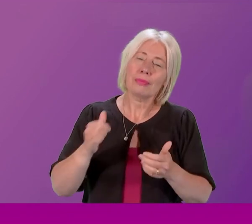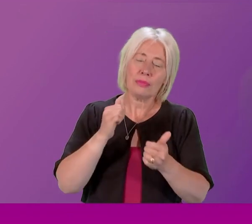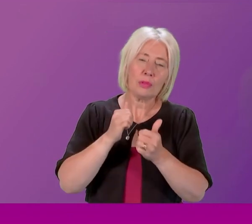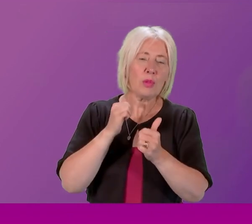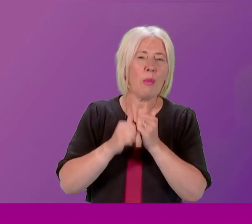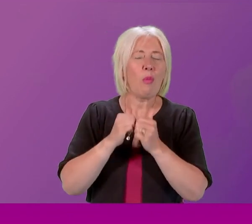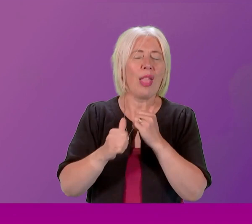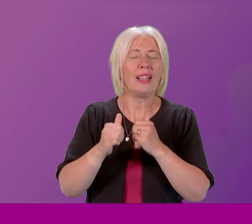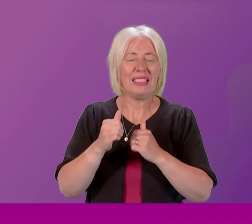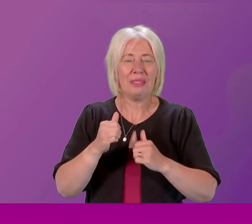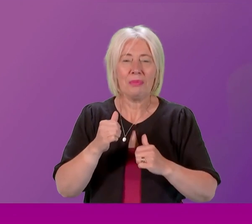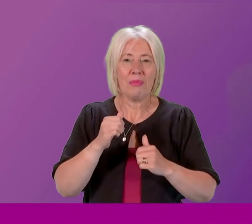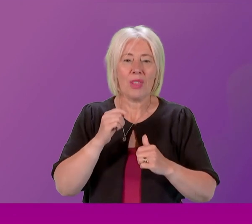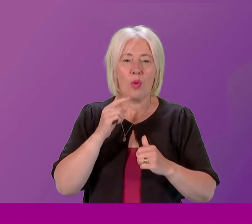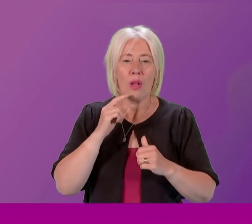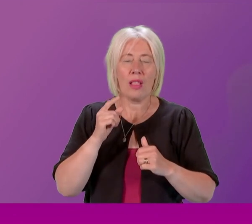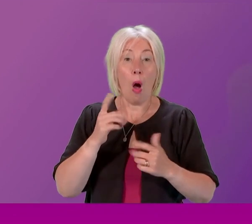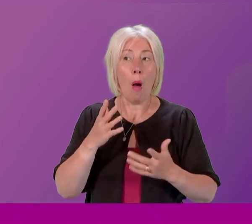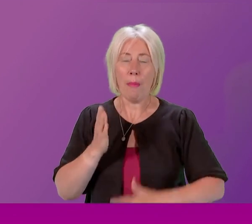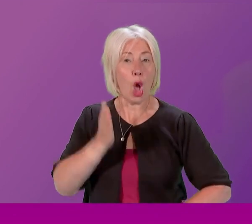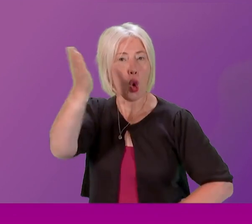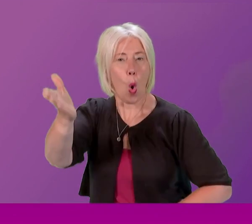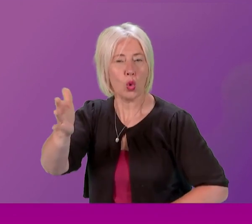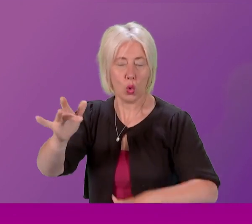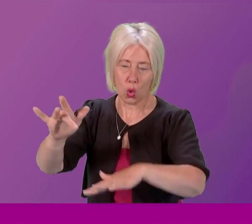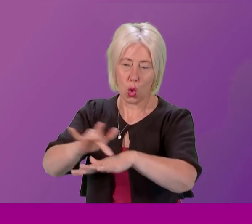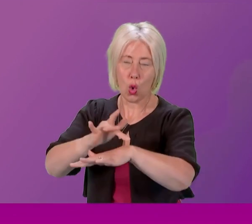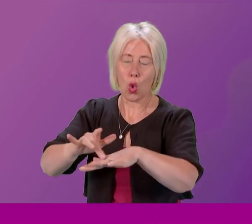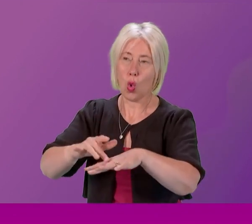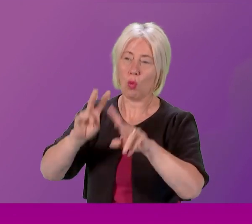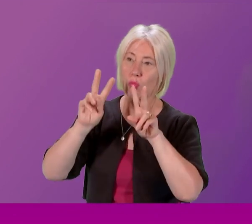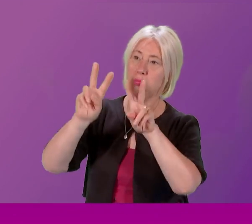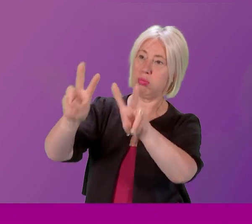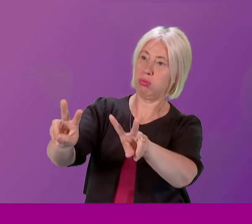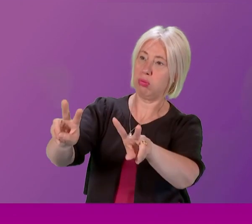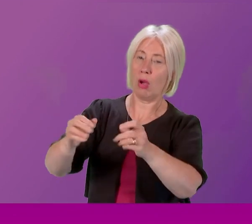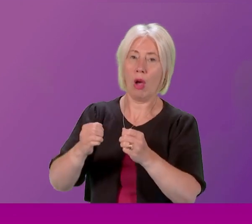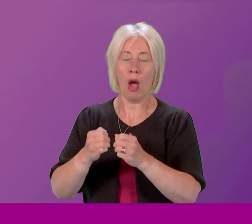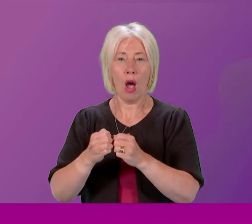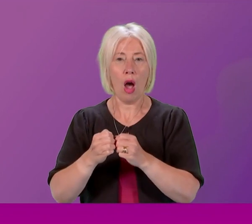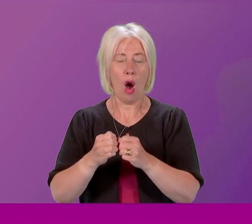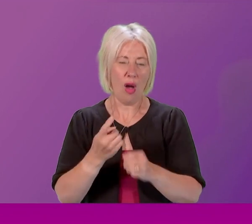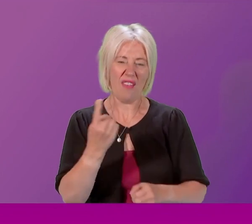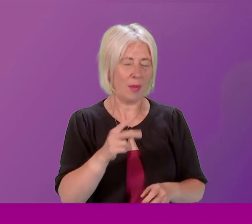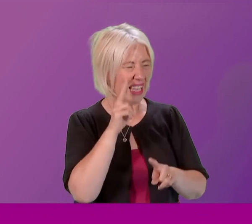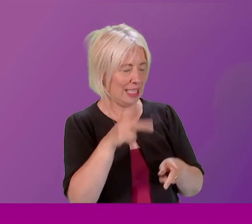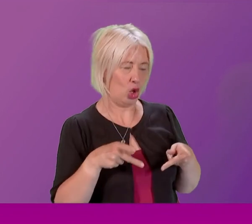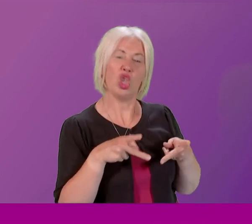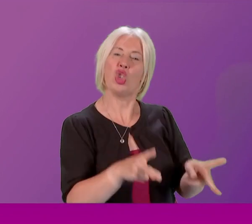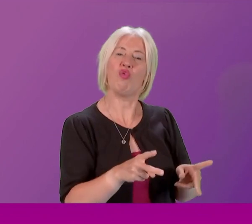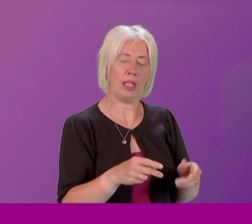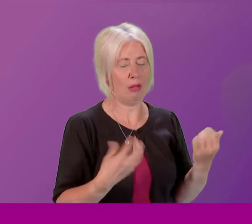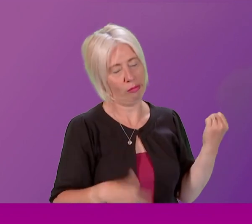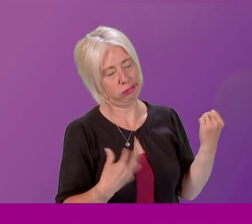know, he will go to a concert, or he will, you know, sort of put money if somebody's busking somewhere, or